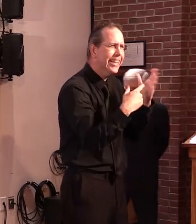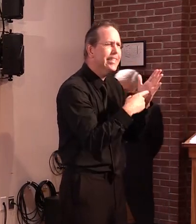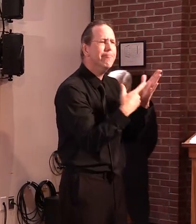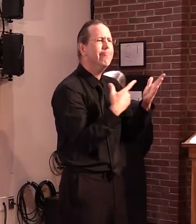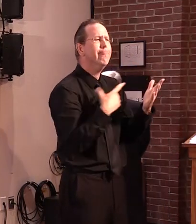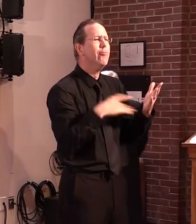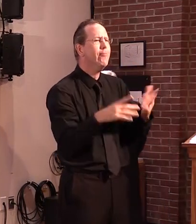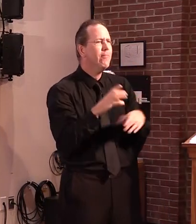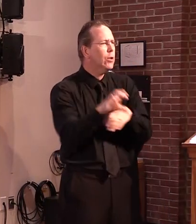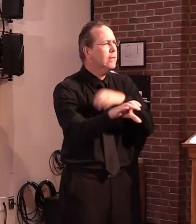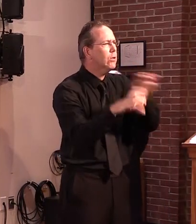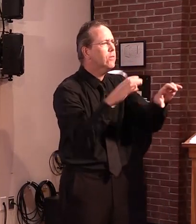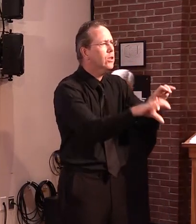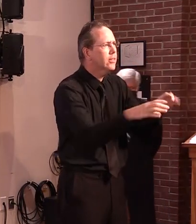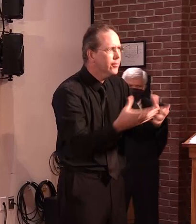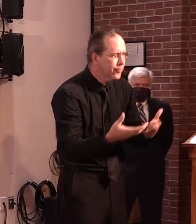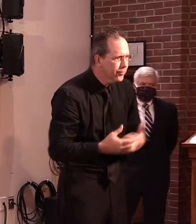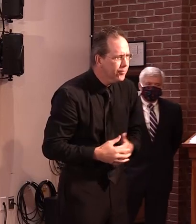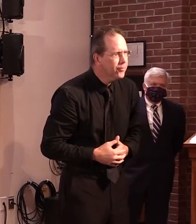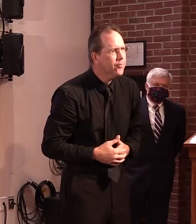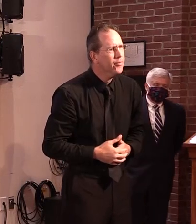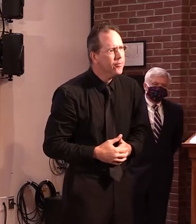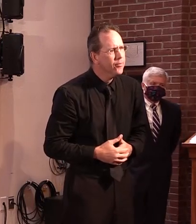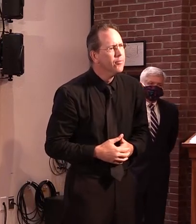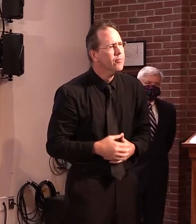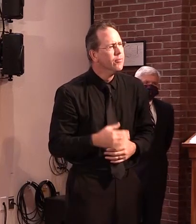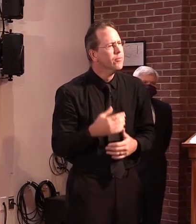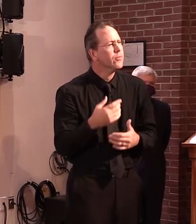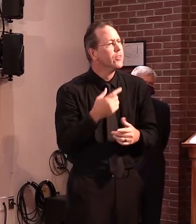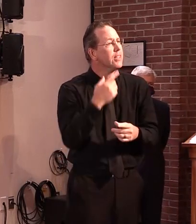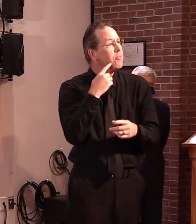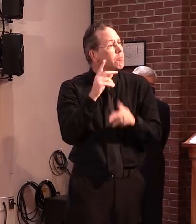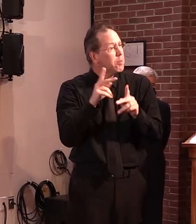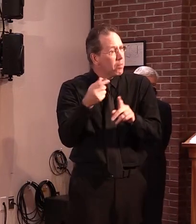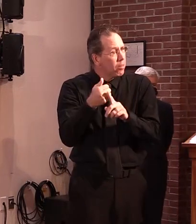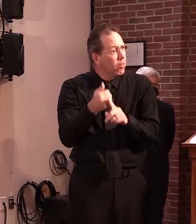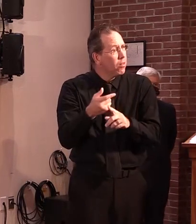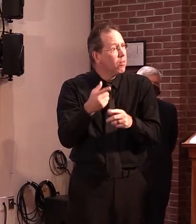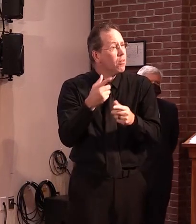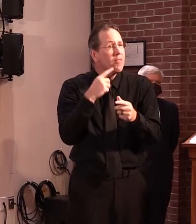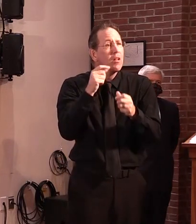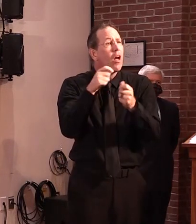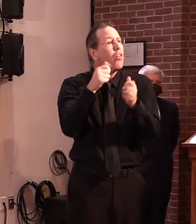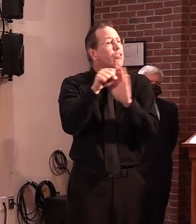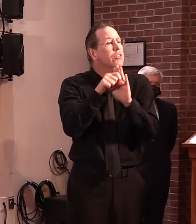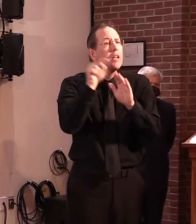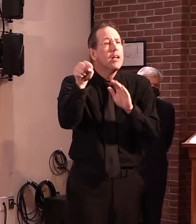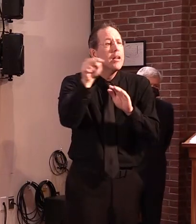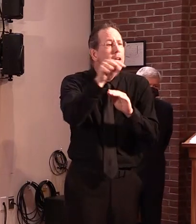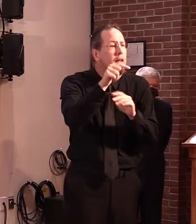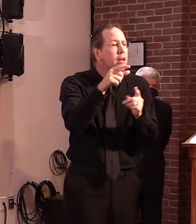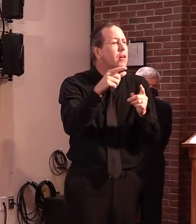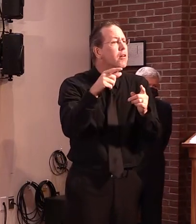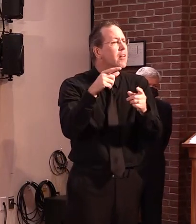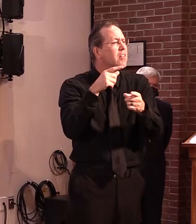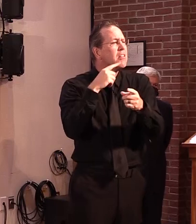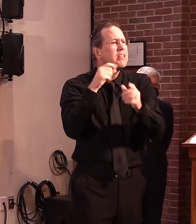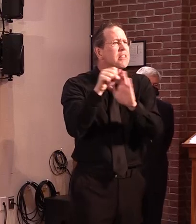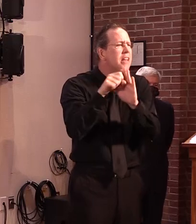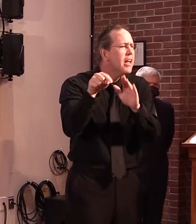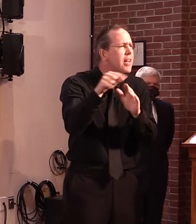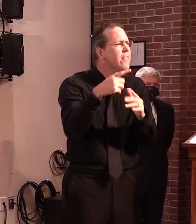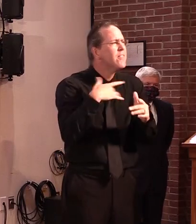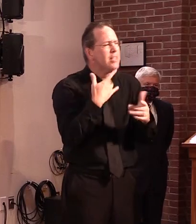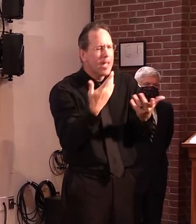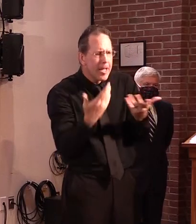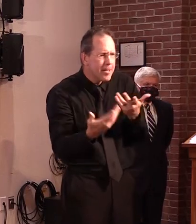If the citizens of a particular state, a city, a county, or what have you, are really in